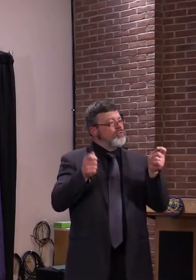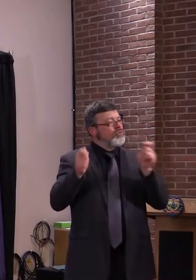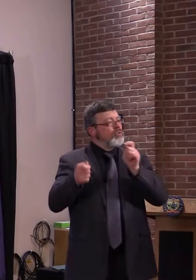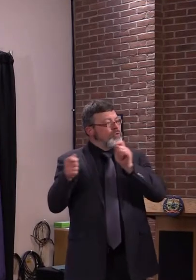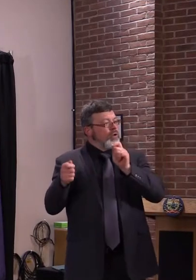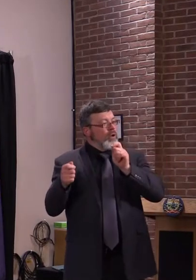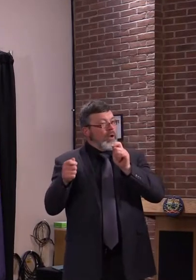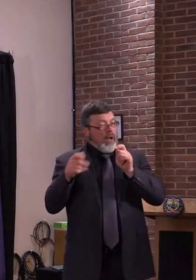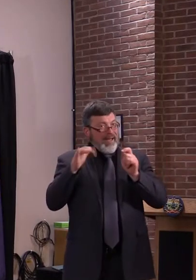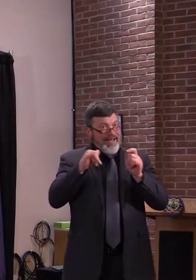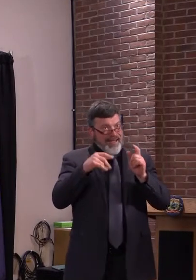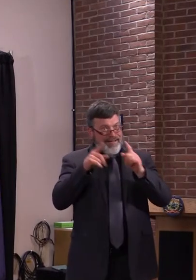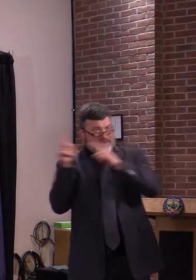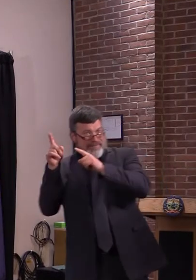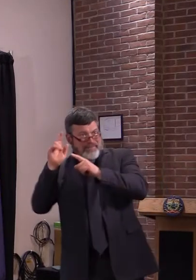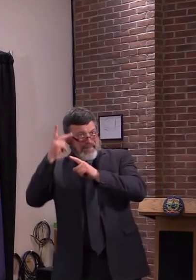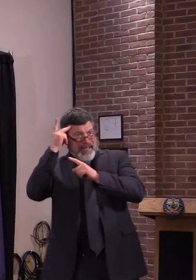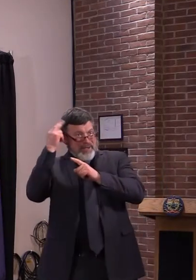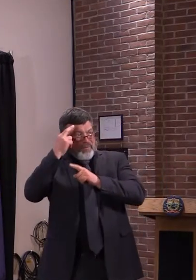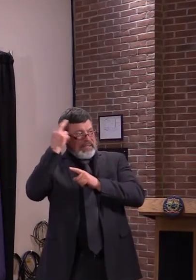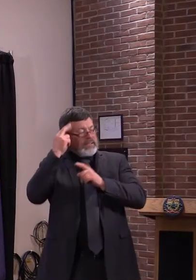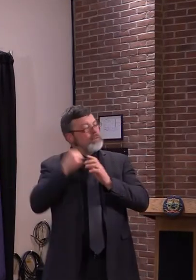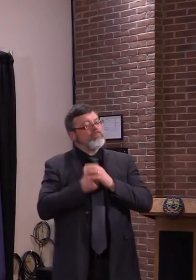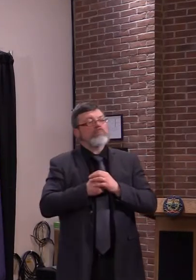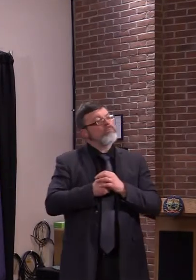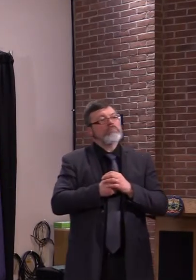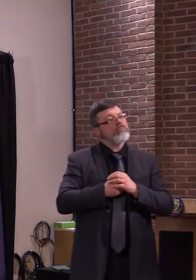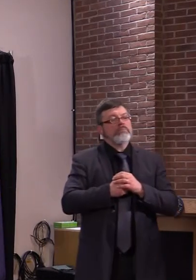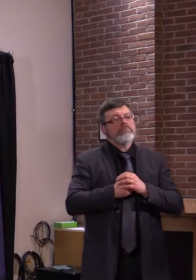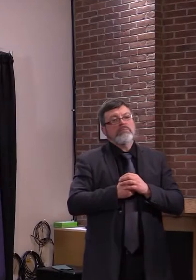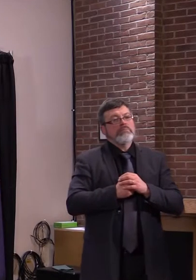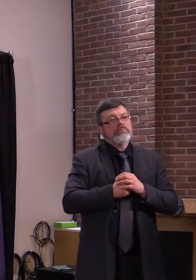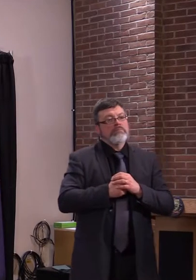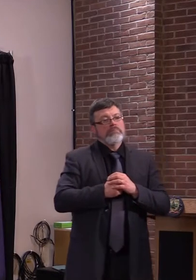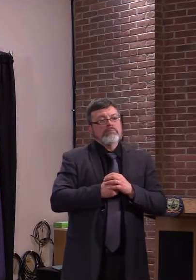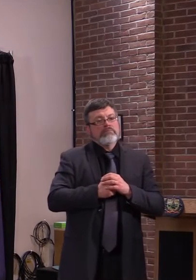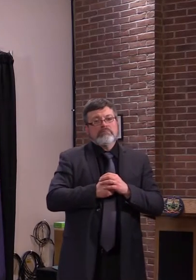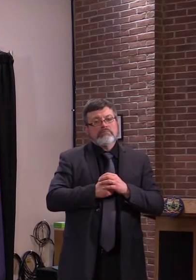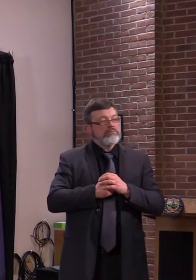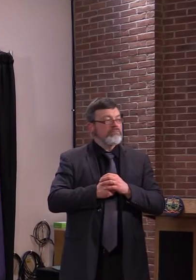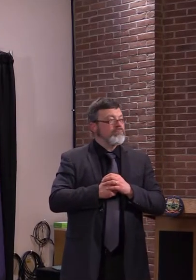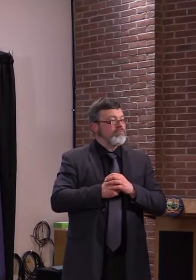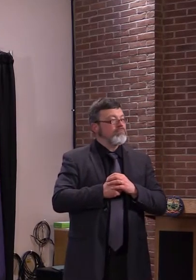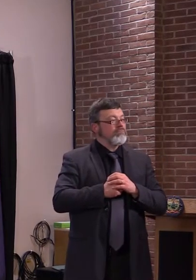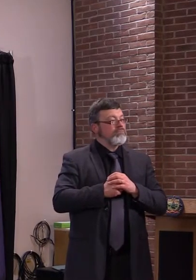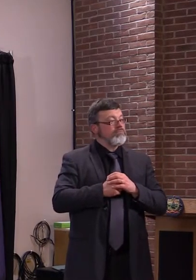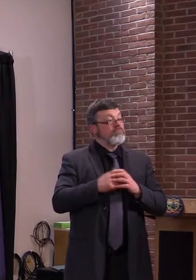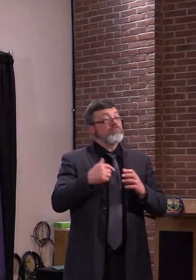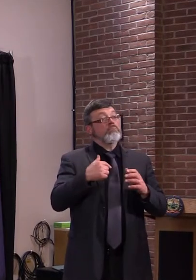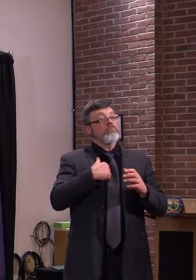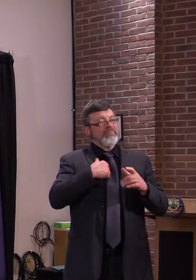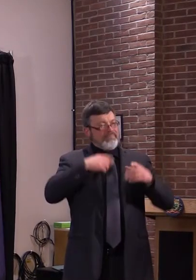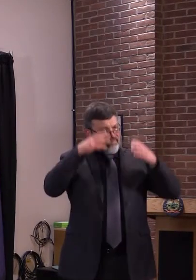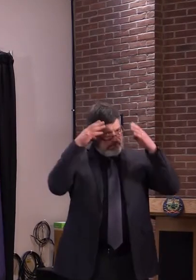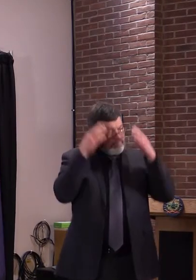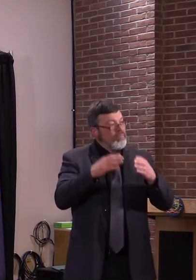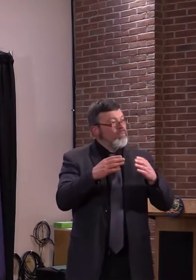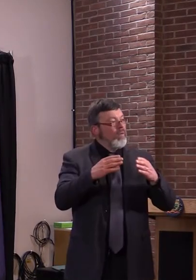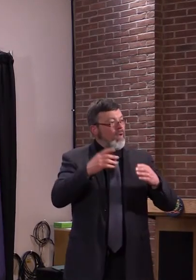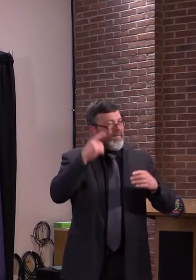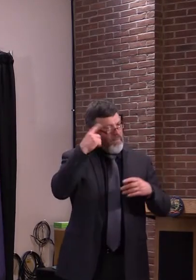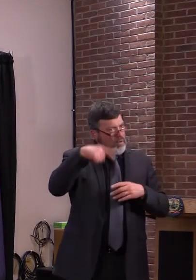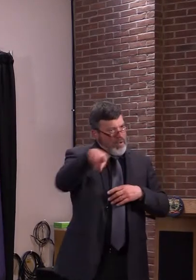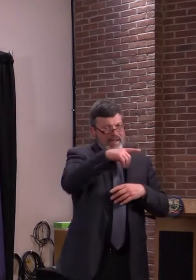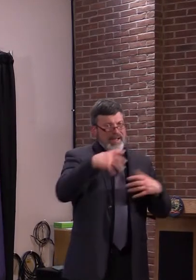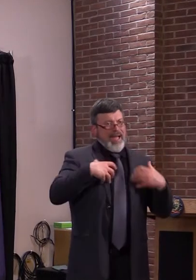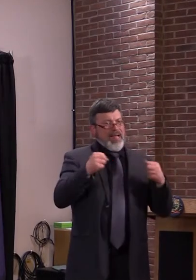cause for dividing us. We will focus our public health efforts on protecting those at higher risk by making sure